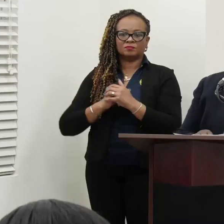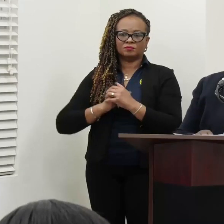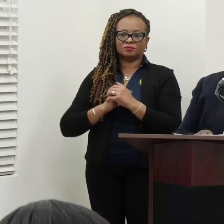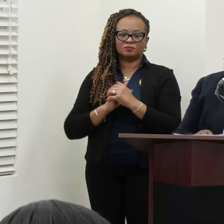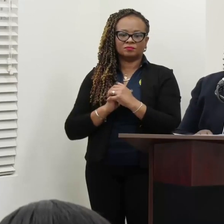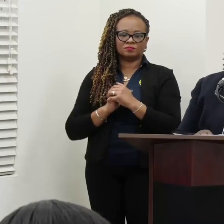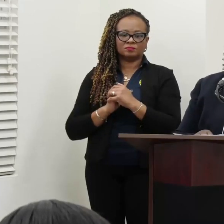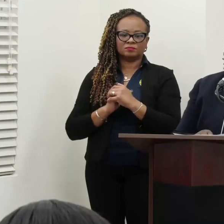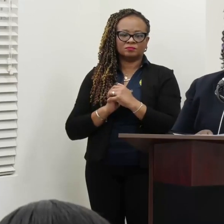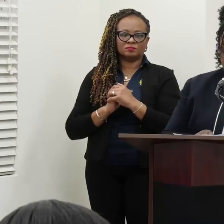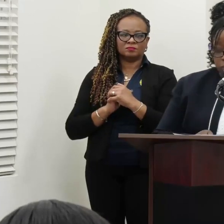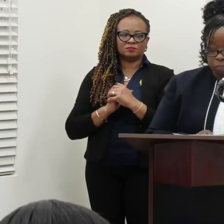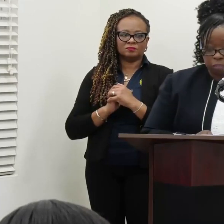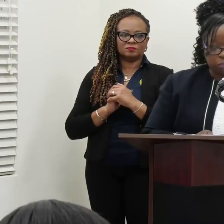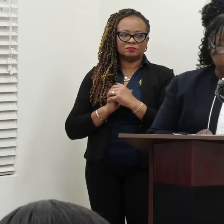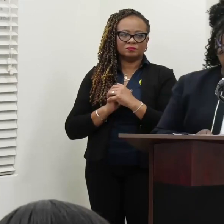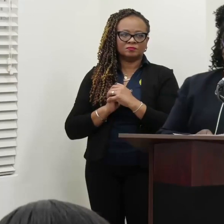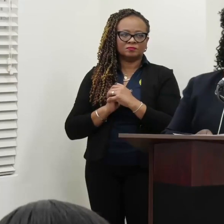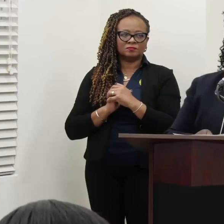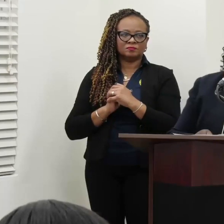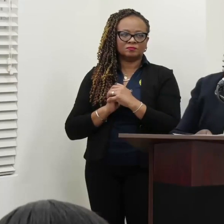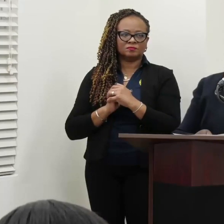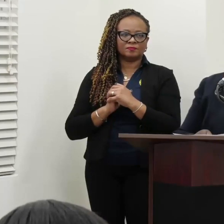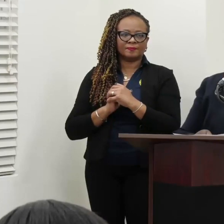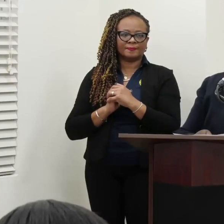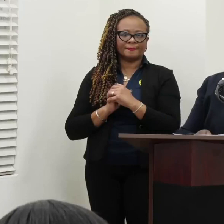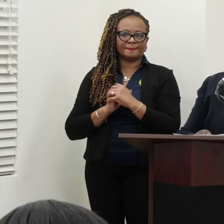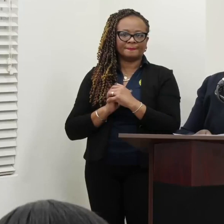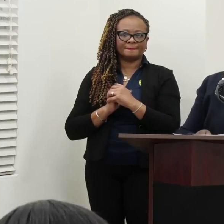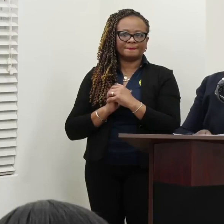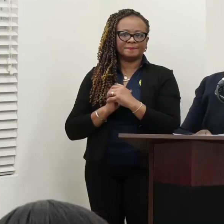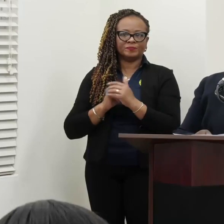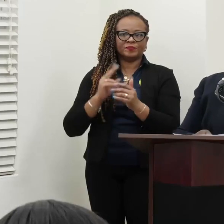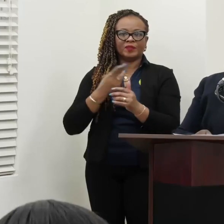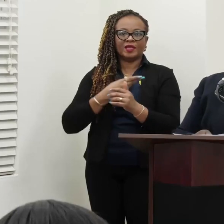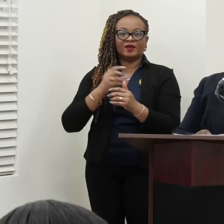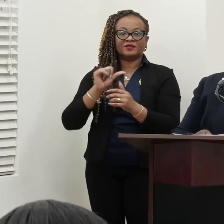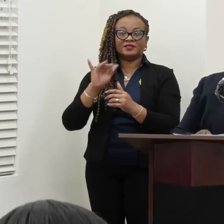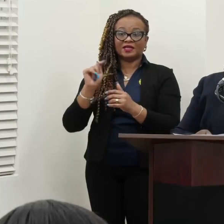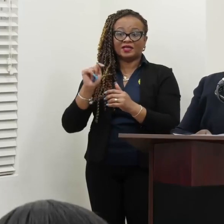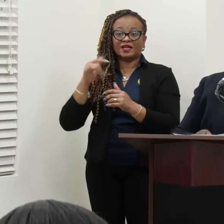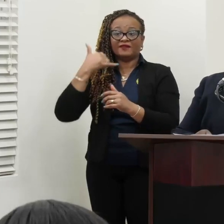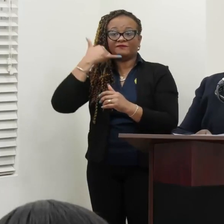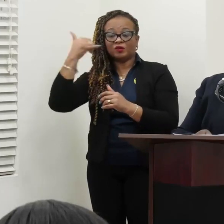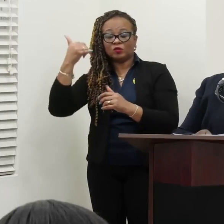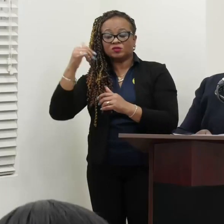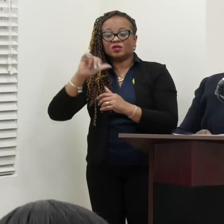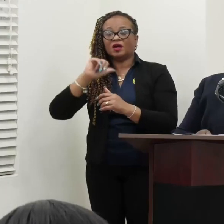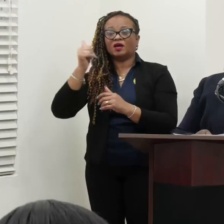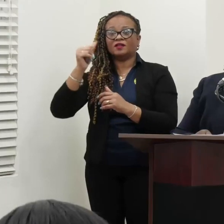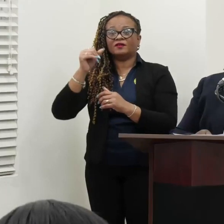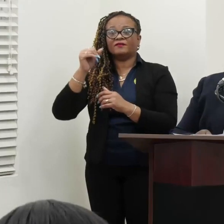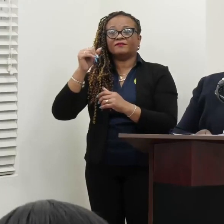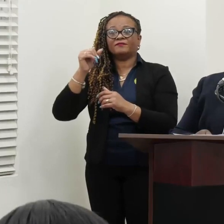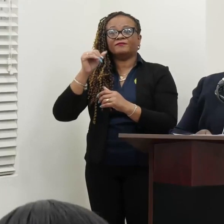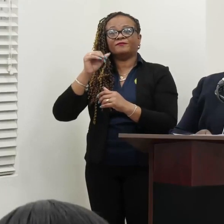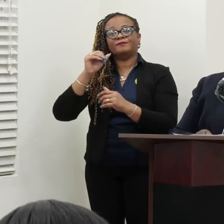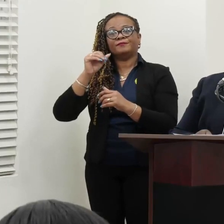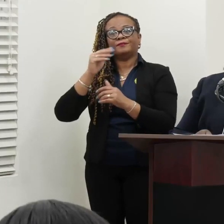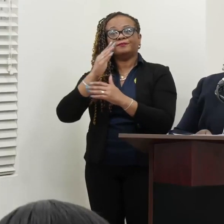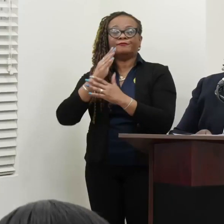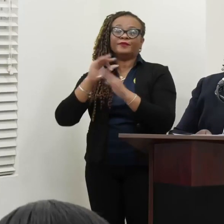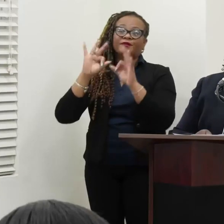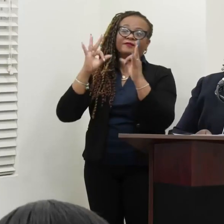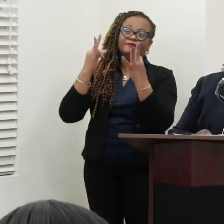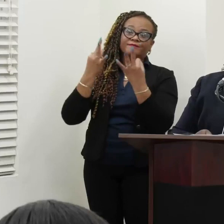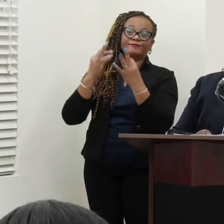cycler là, shelter rete là pour. Our satellite phones and other forms of communications are